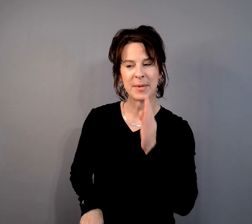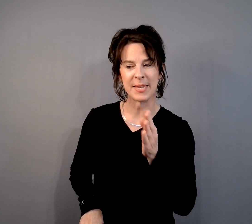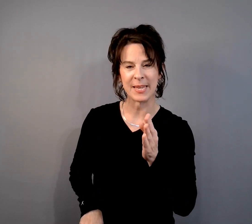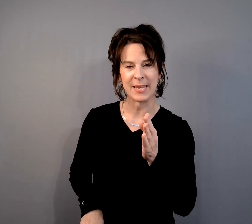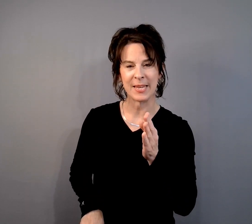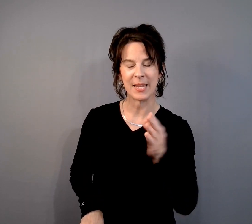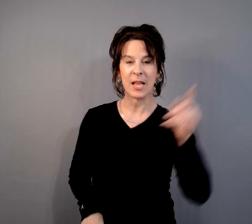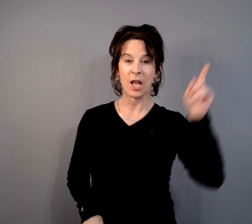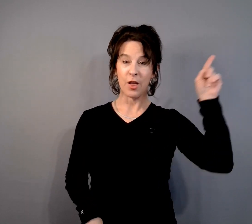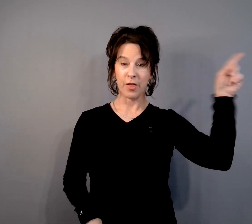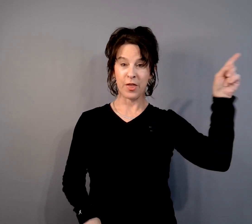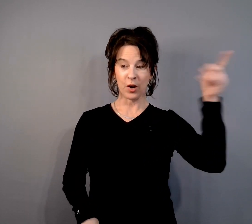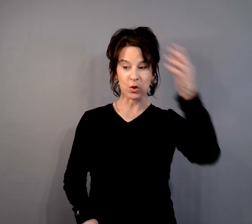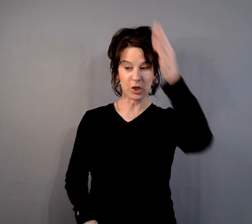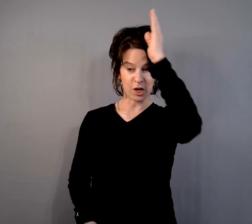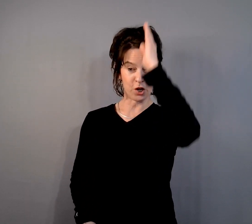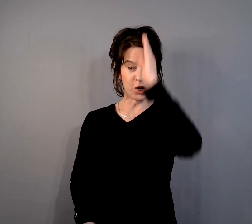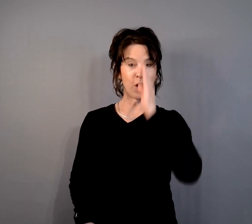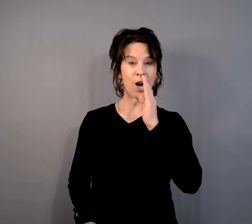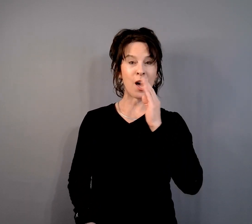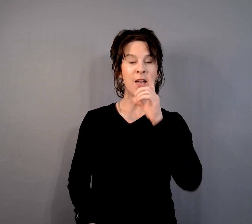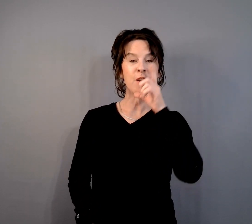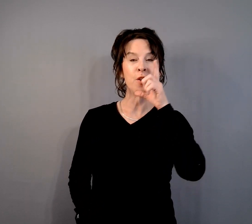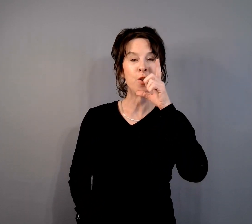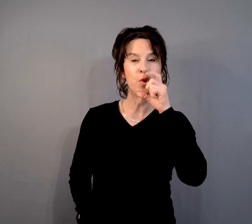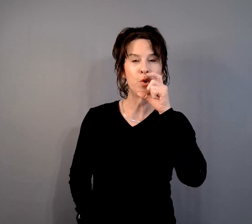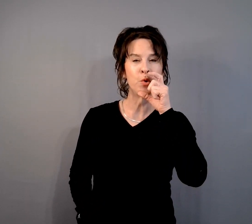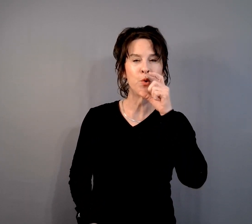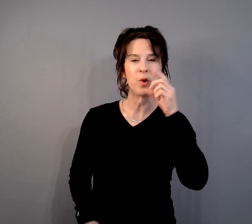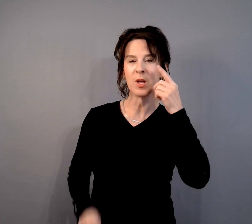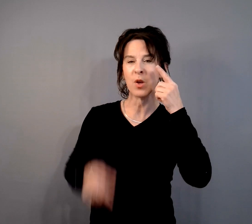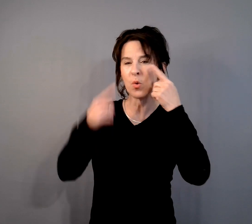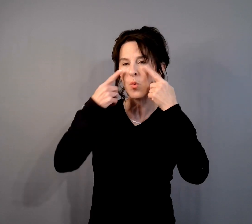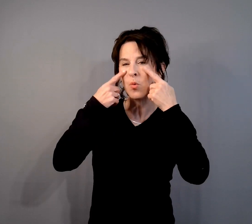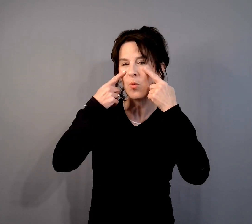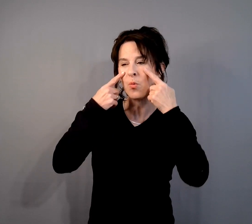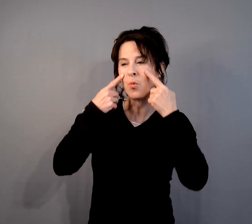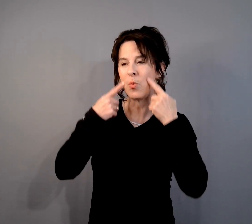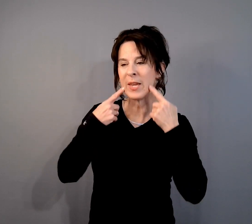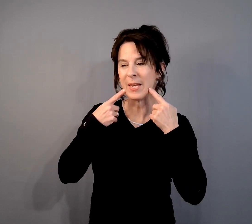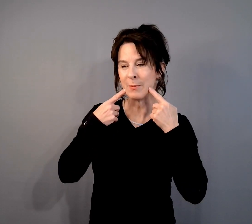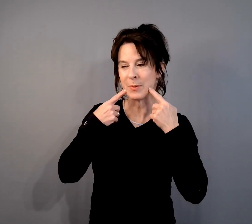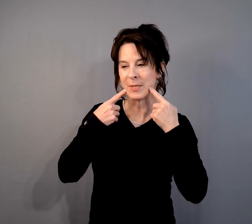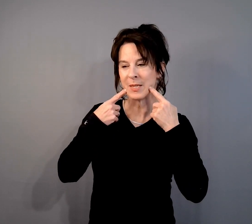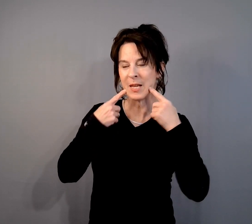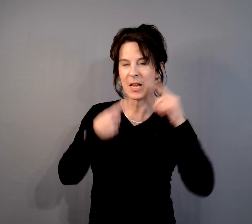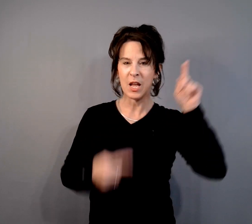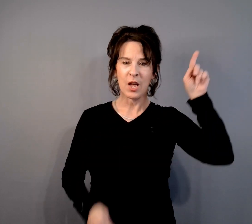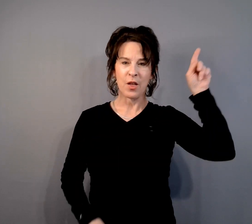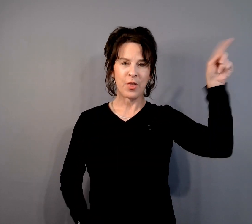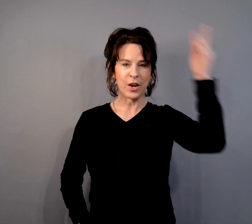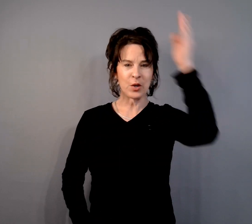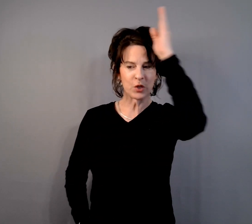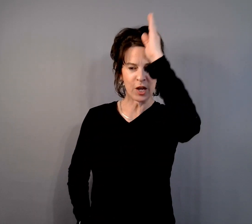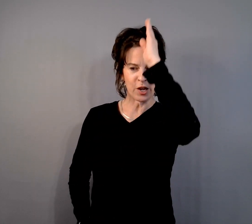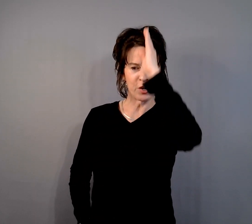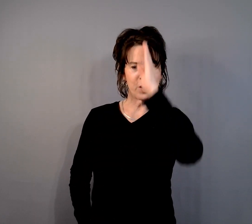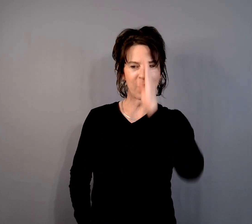be? There's a God who weeps. There's a